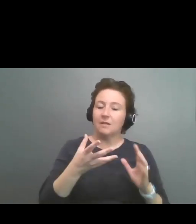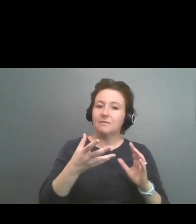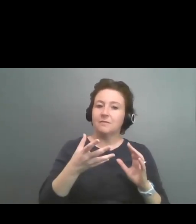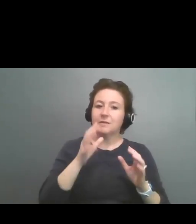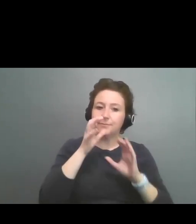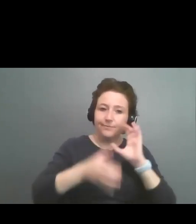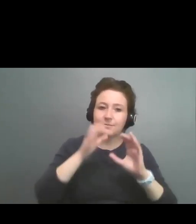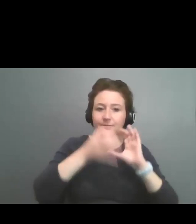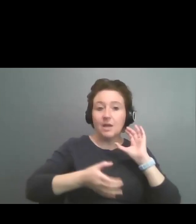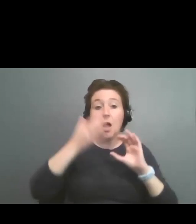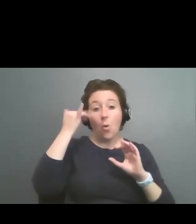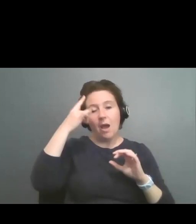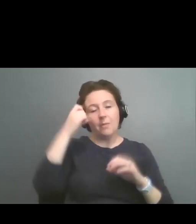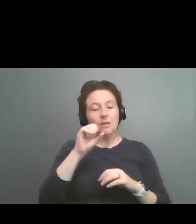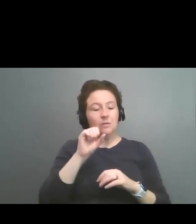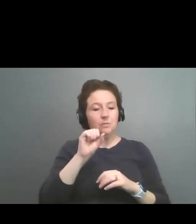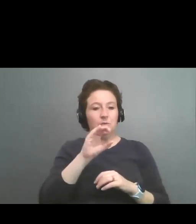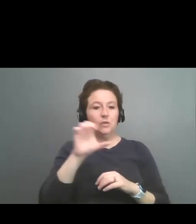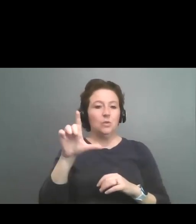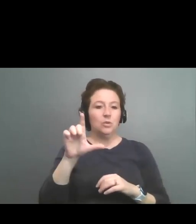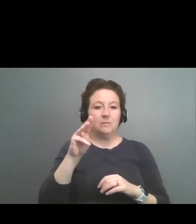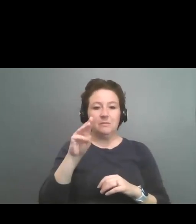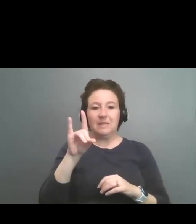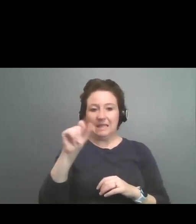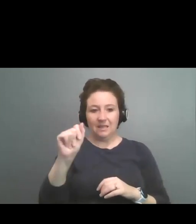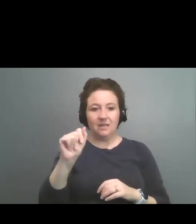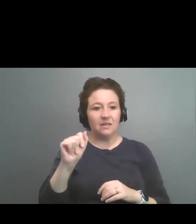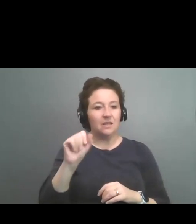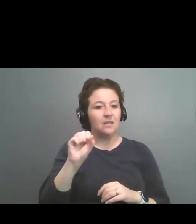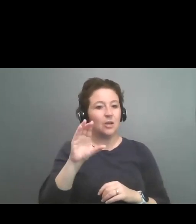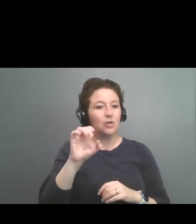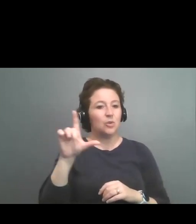of social media. We've seen that social media has been